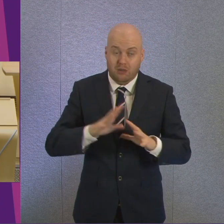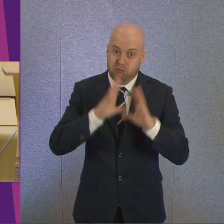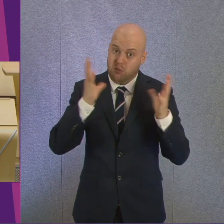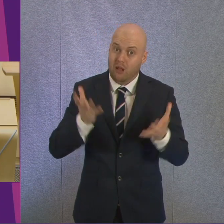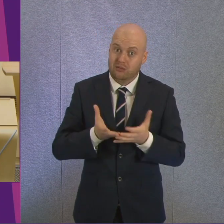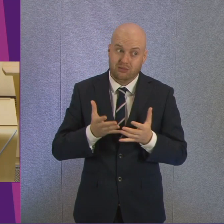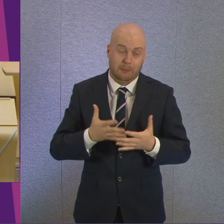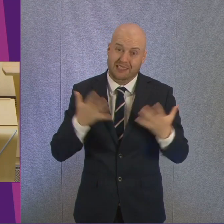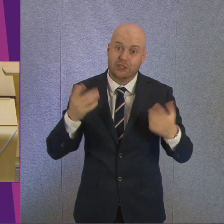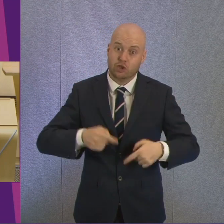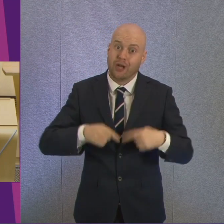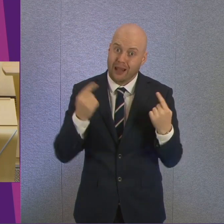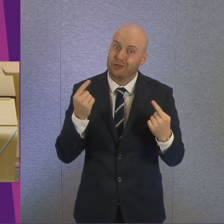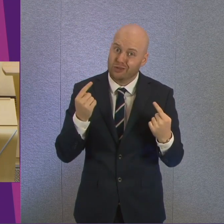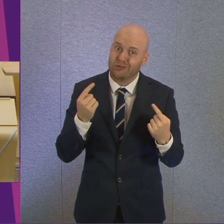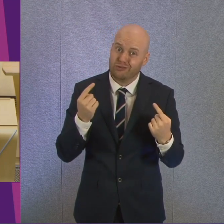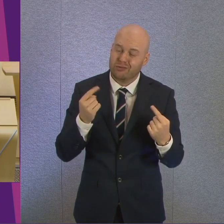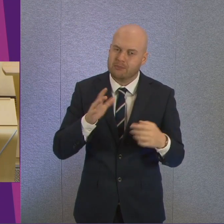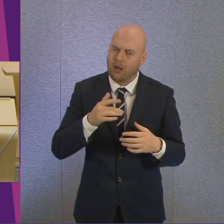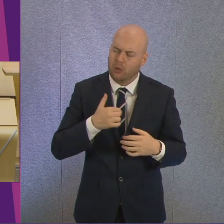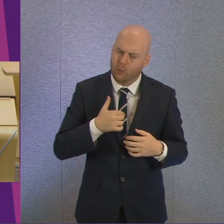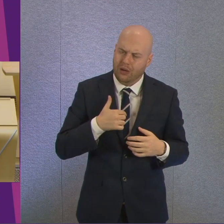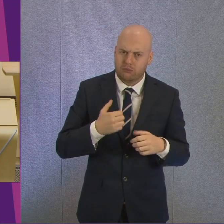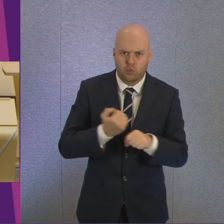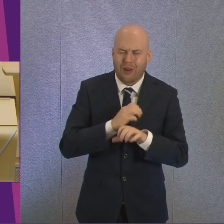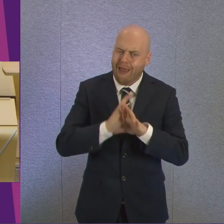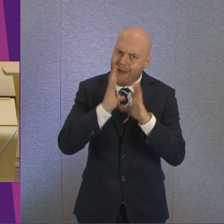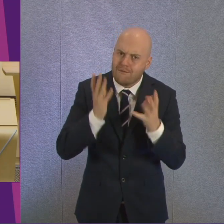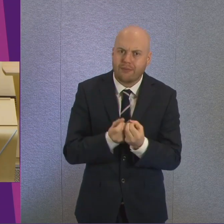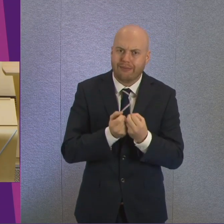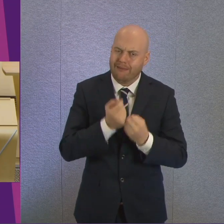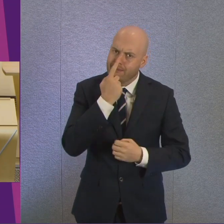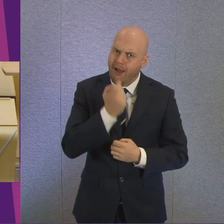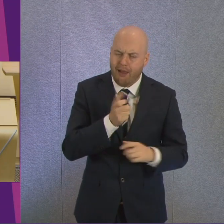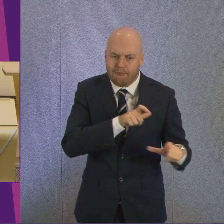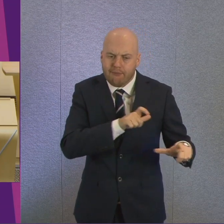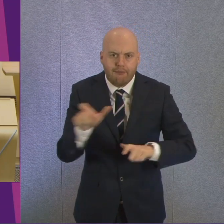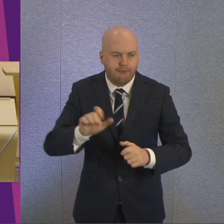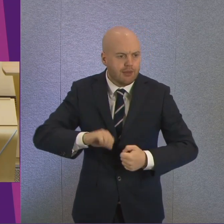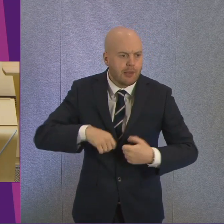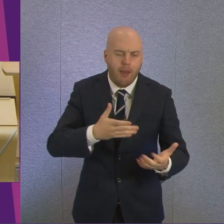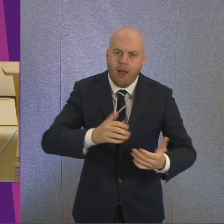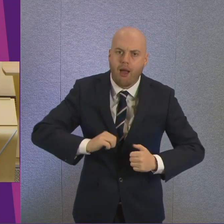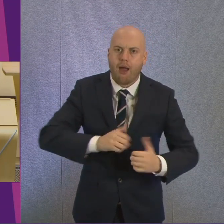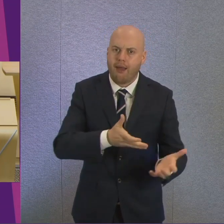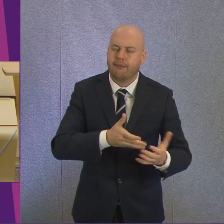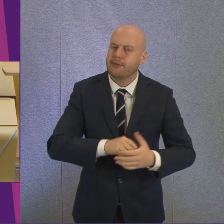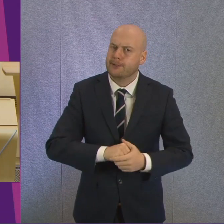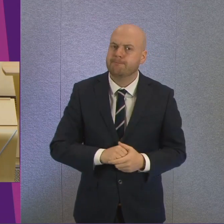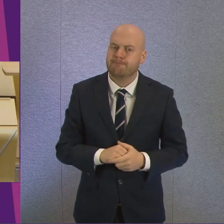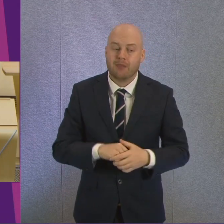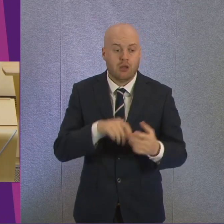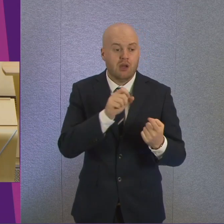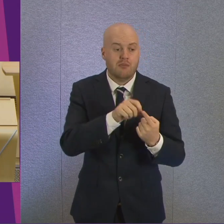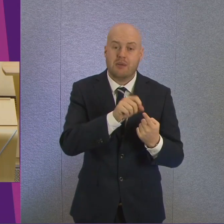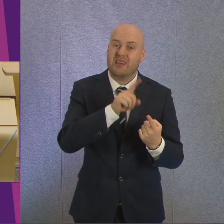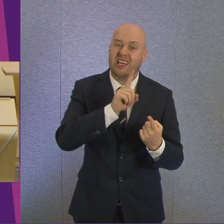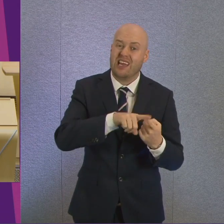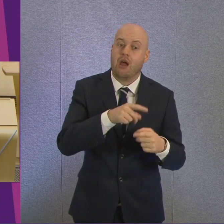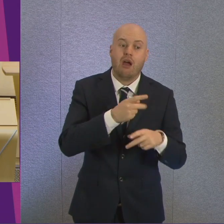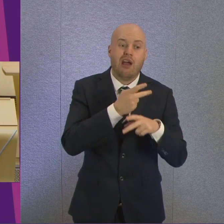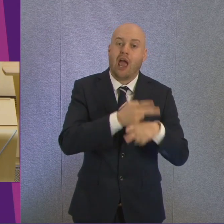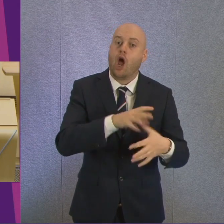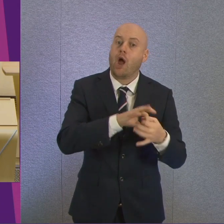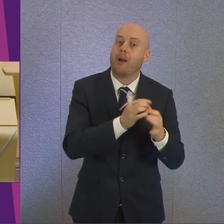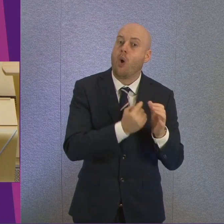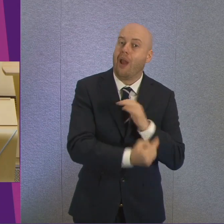ensure continued supply and distribution. On top of the supply of NHS PPE to care homes, we have delivered